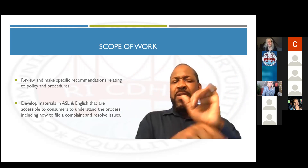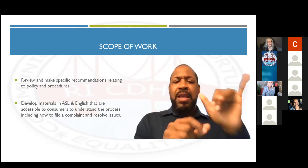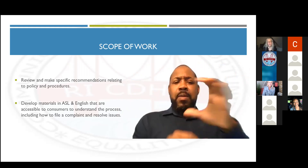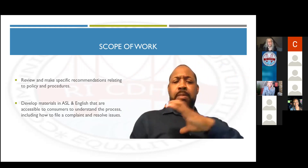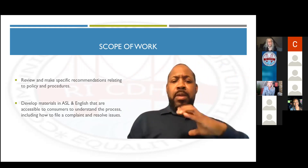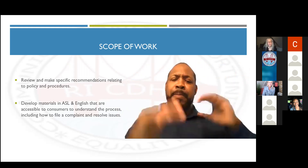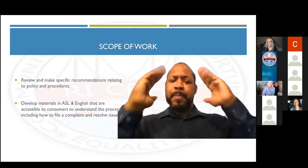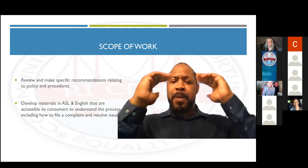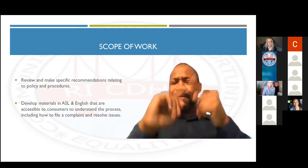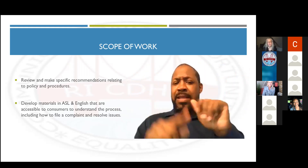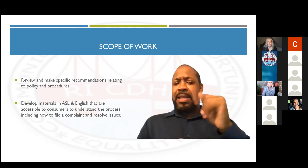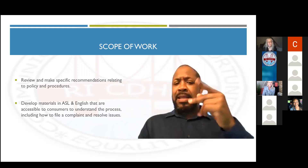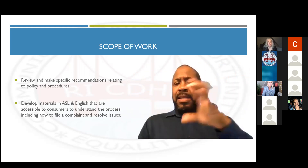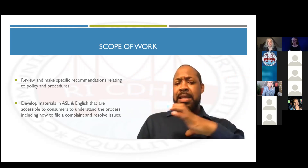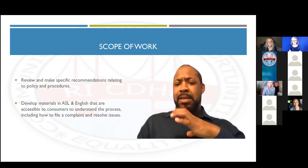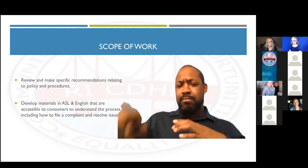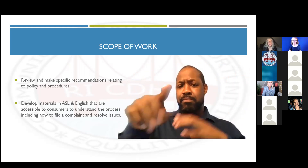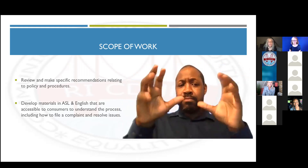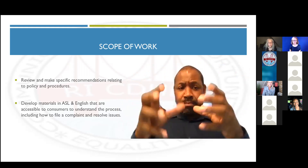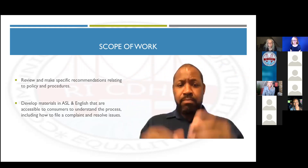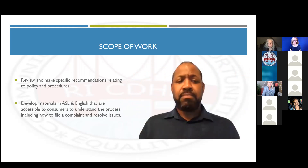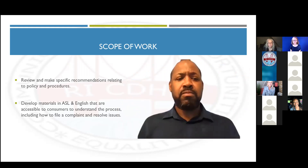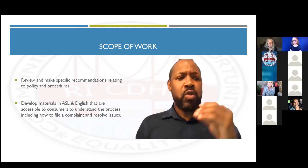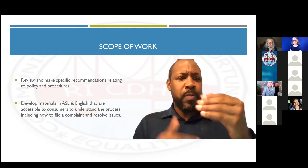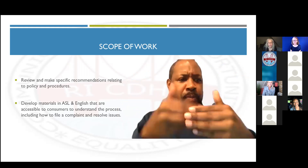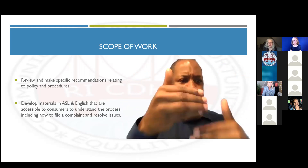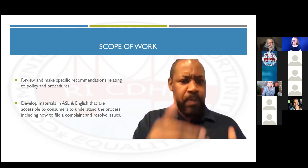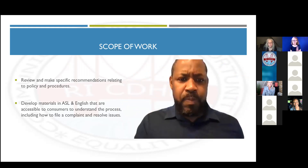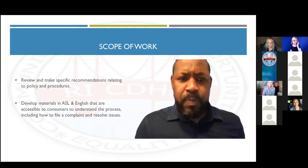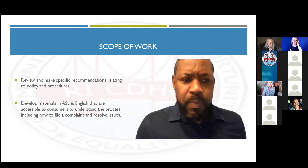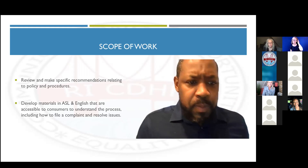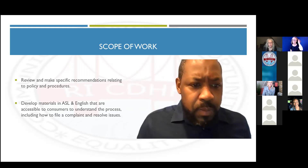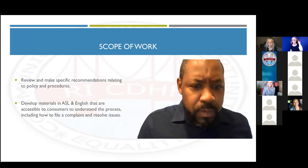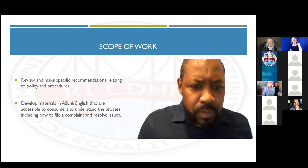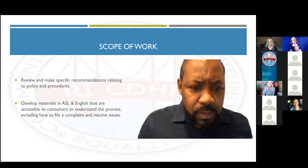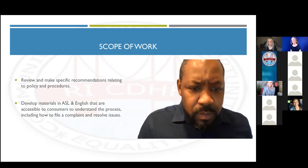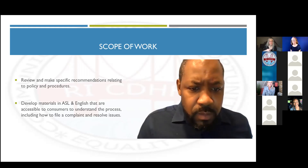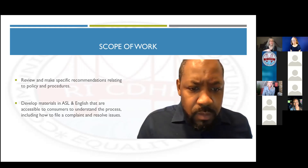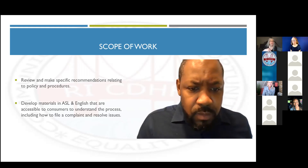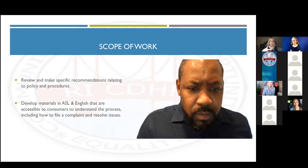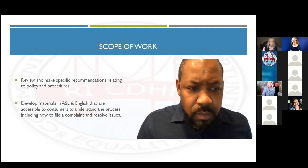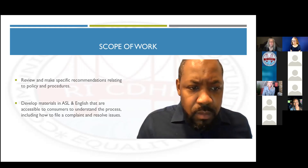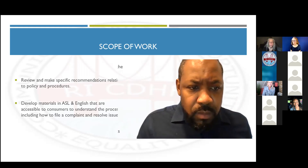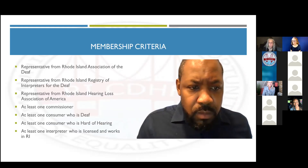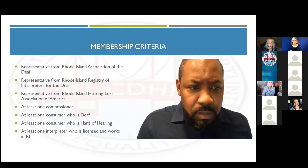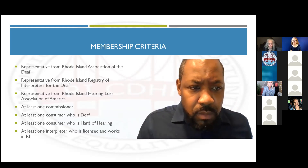of interpreters as well. That's what we expect from the ad hoc committee. So we can move on. We'll switch